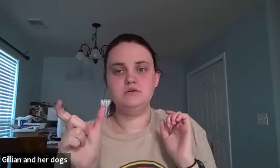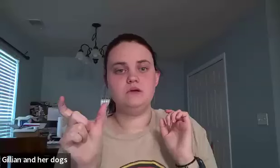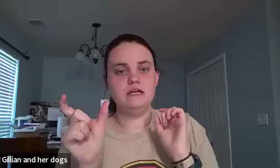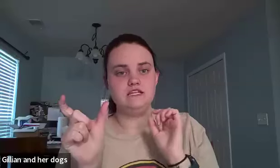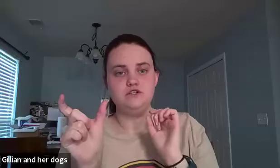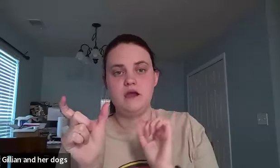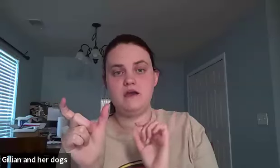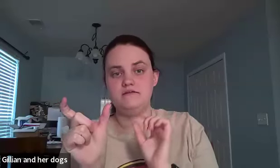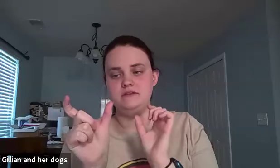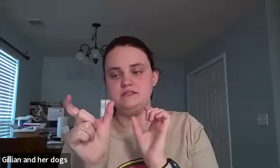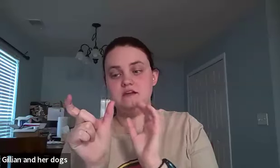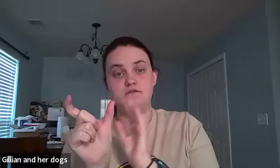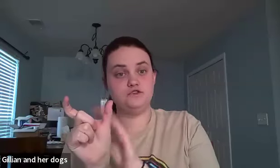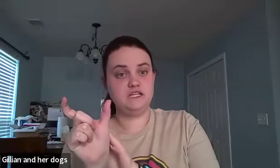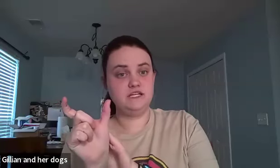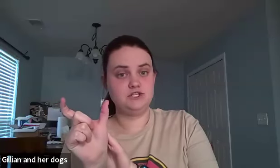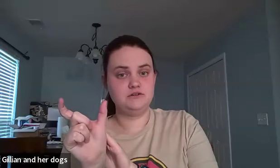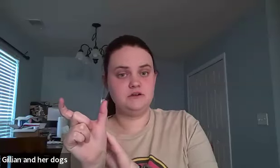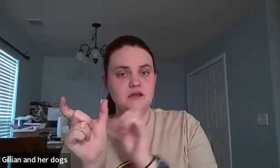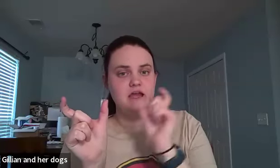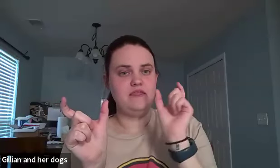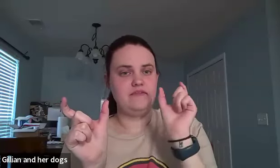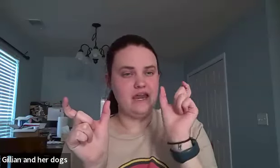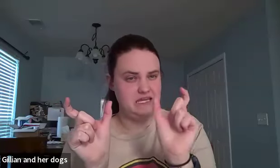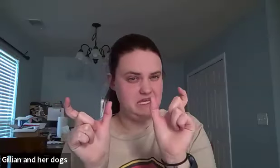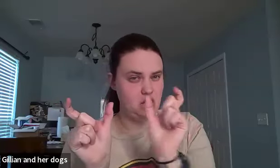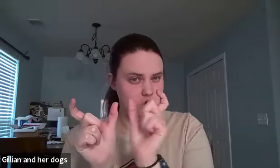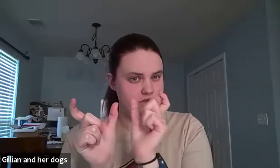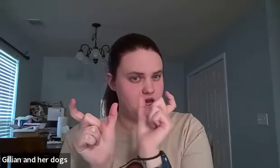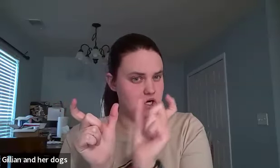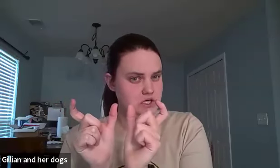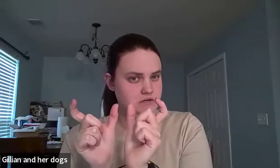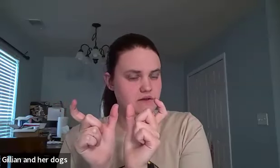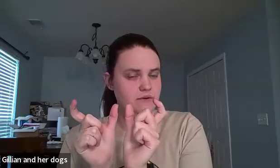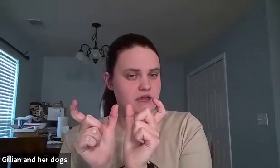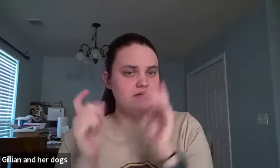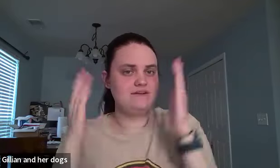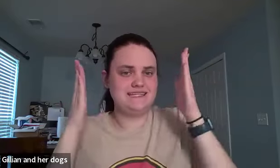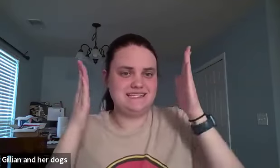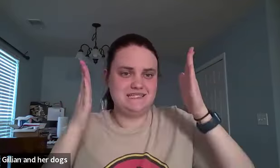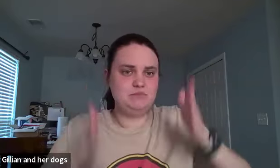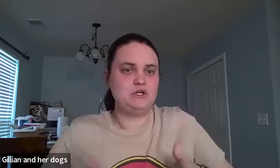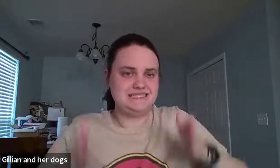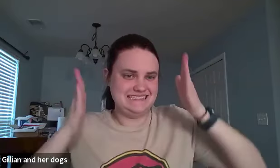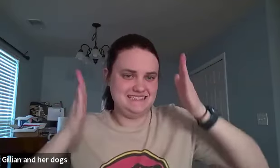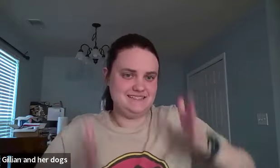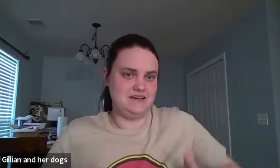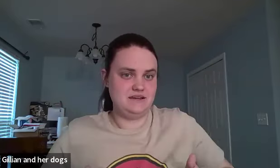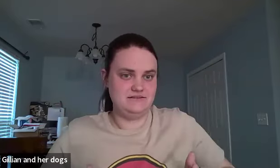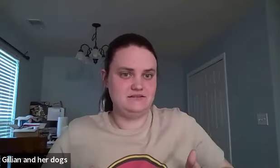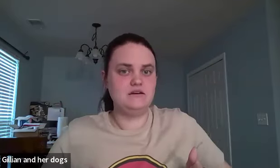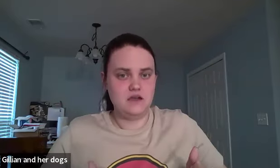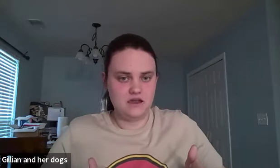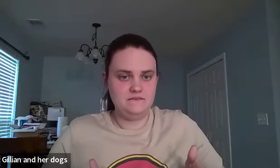Teacher is you have the sign for teach, and then that ER, that that we have is this person sign.